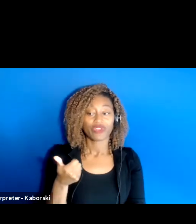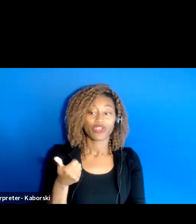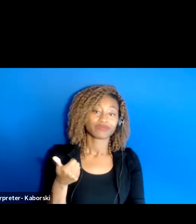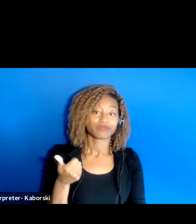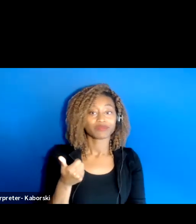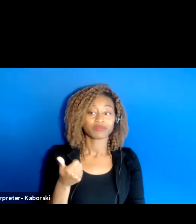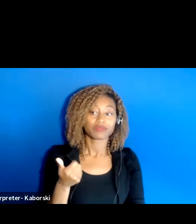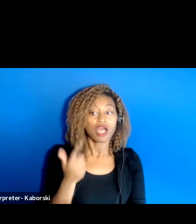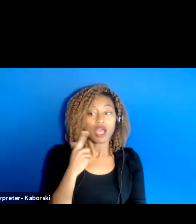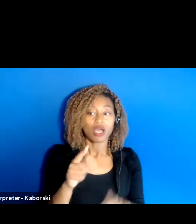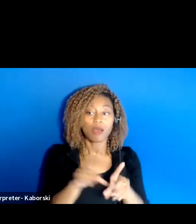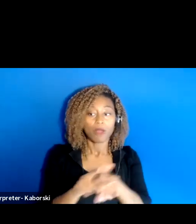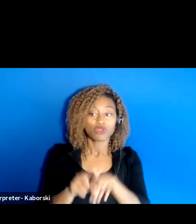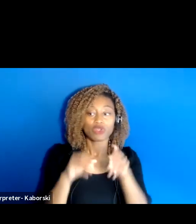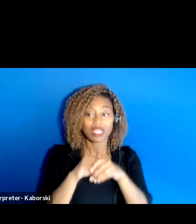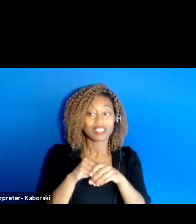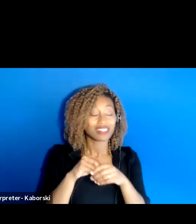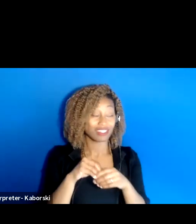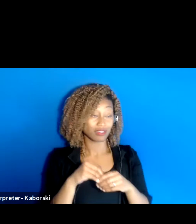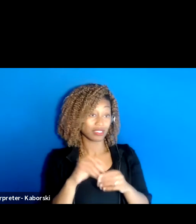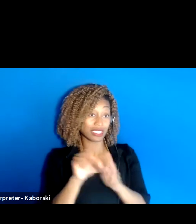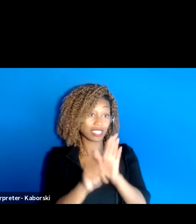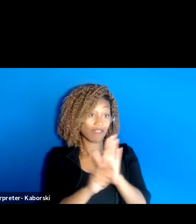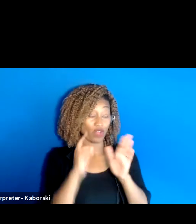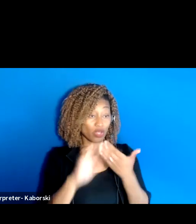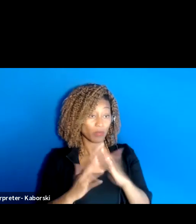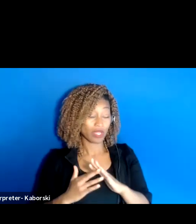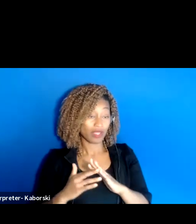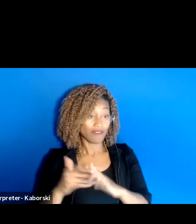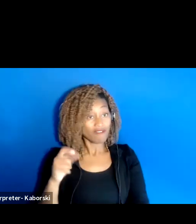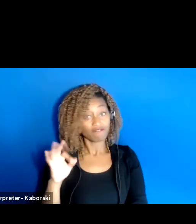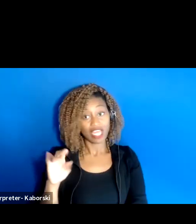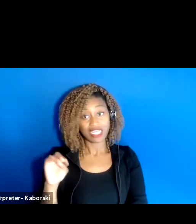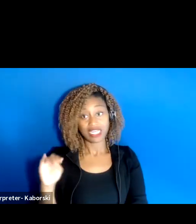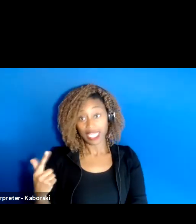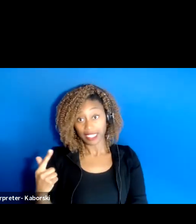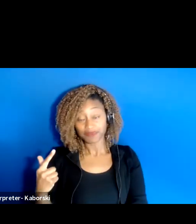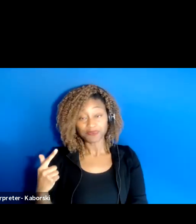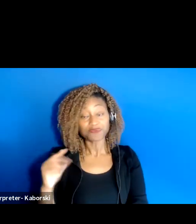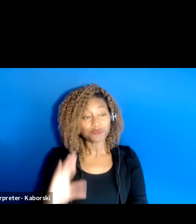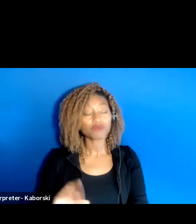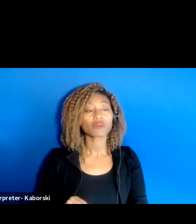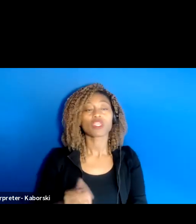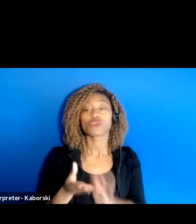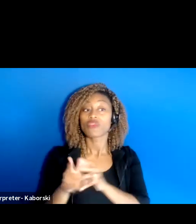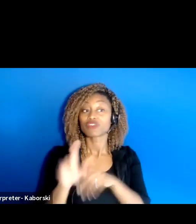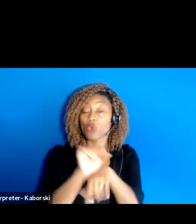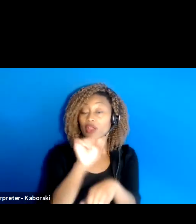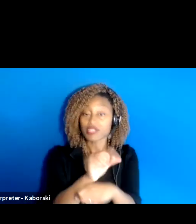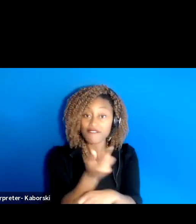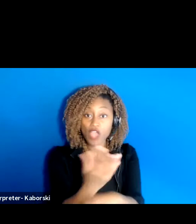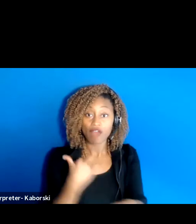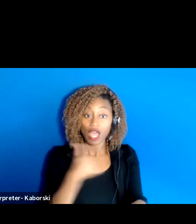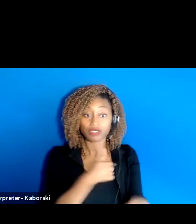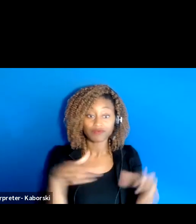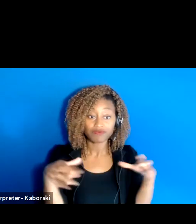through the Administration for Community Living. Through this work, there were several of us that came together